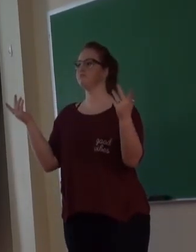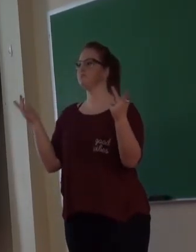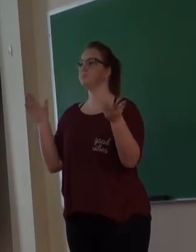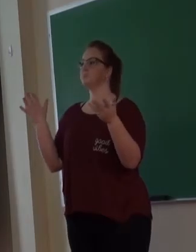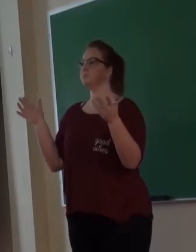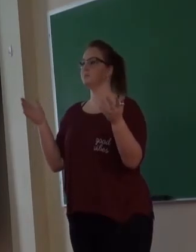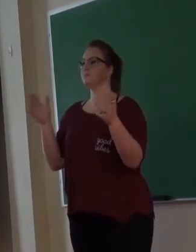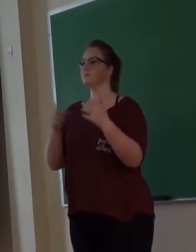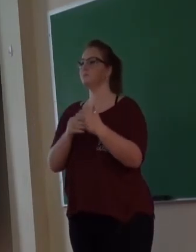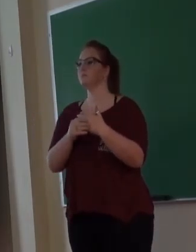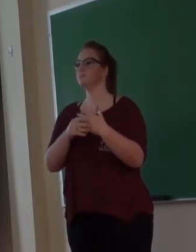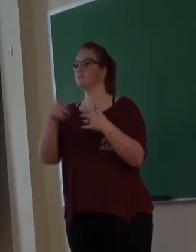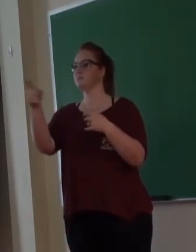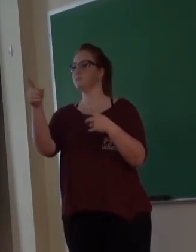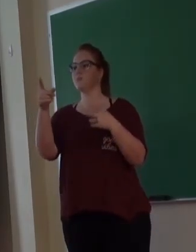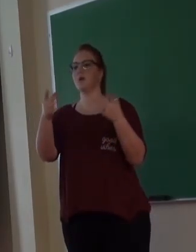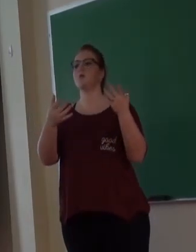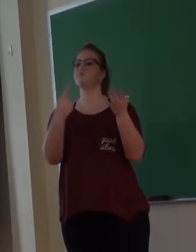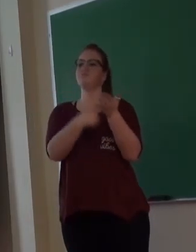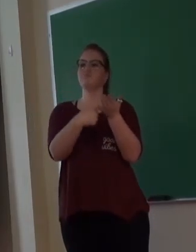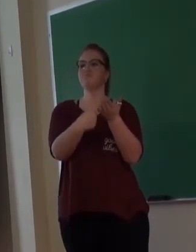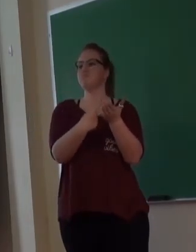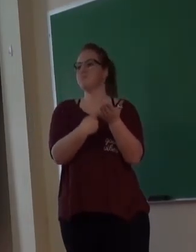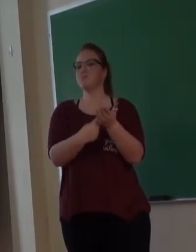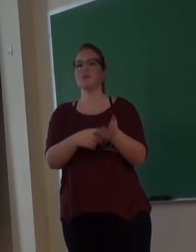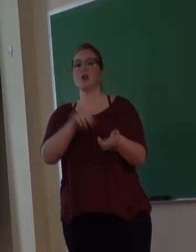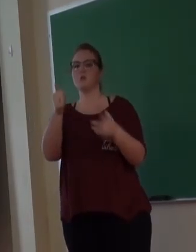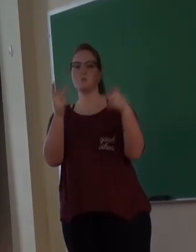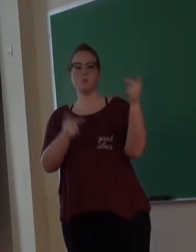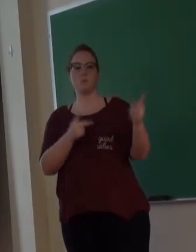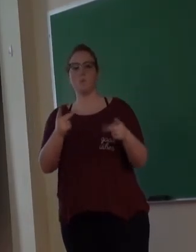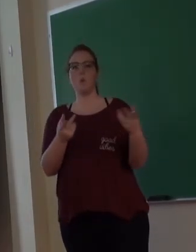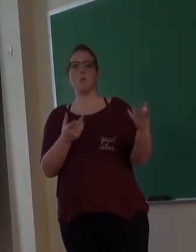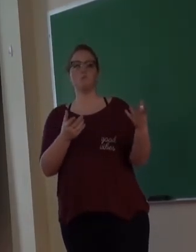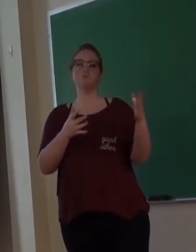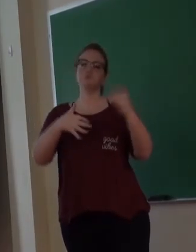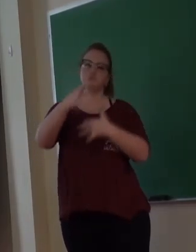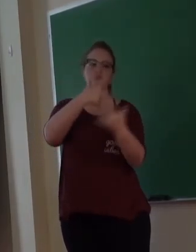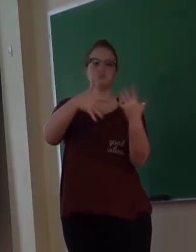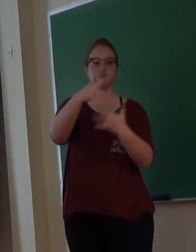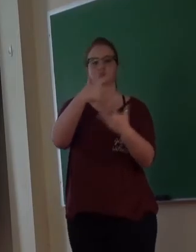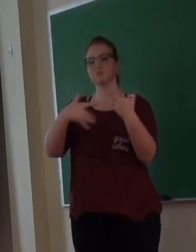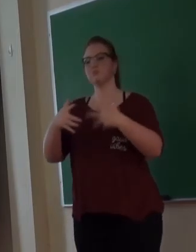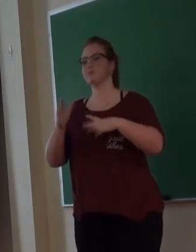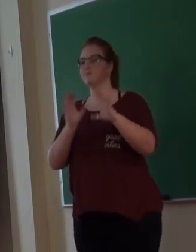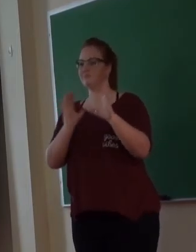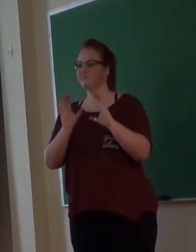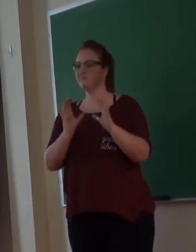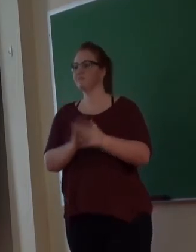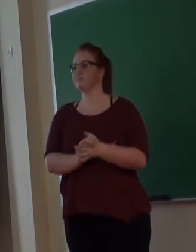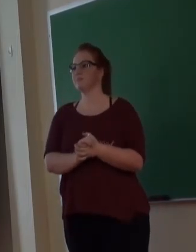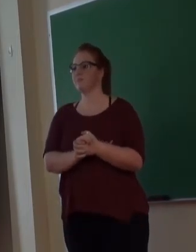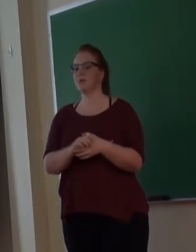Absolutely. You talk to other people, they're your people skills. Okay, you have to be able to have, again, it goes